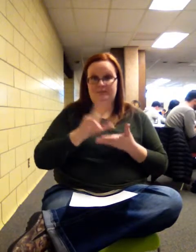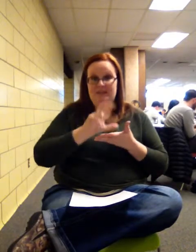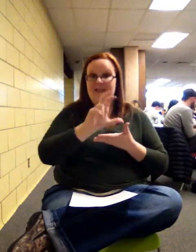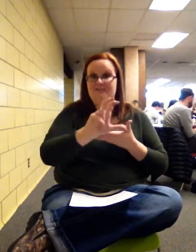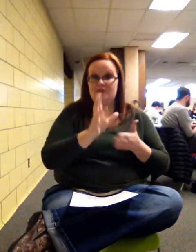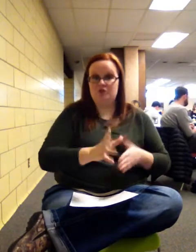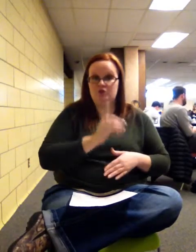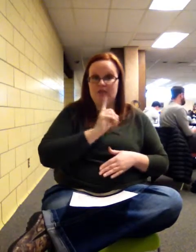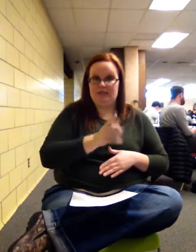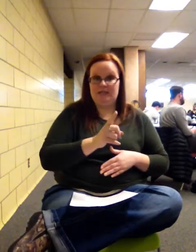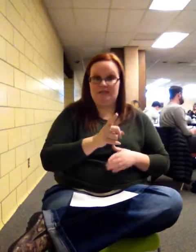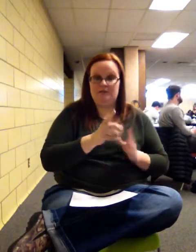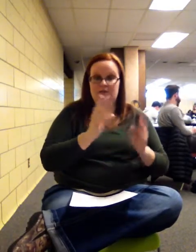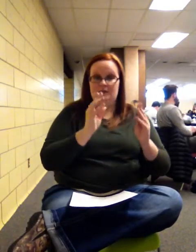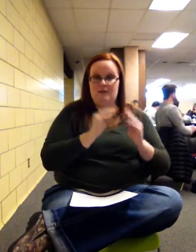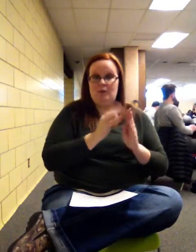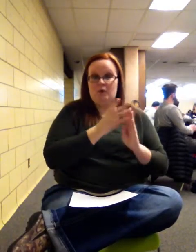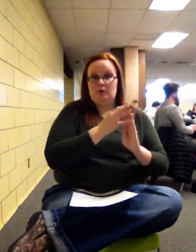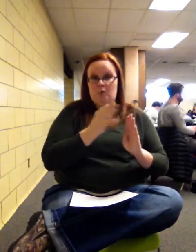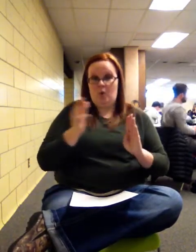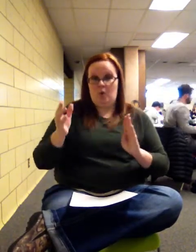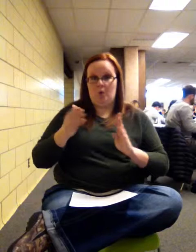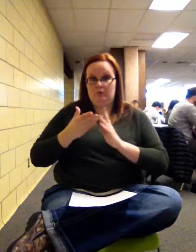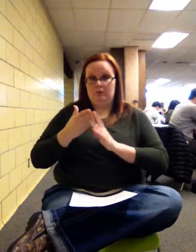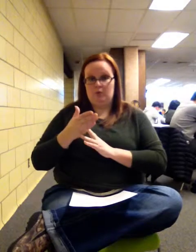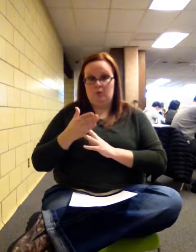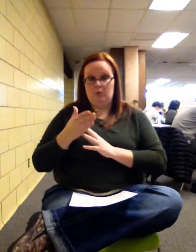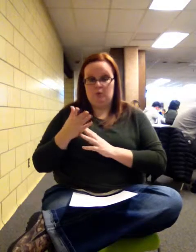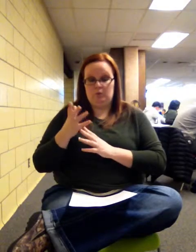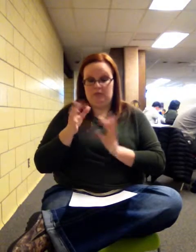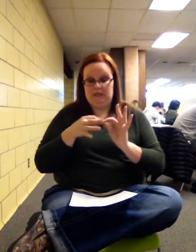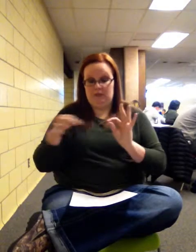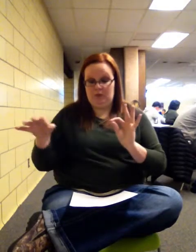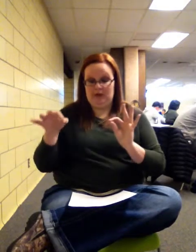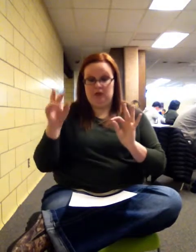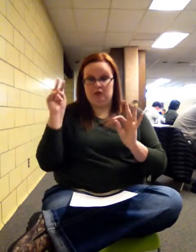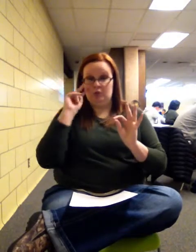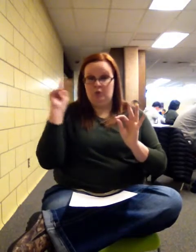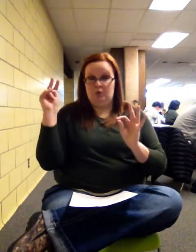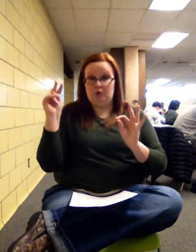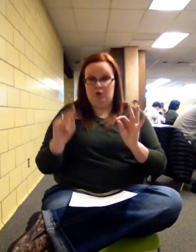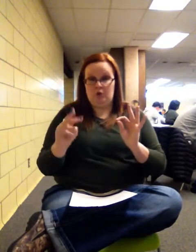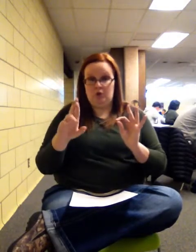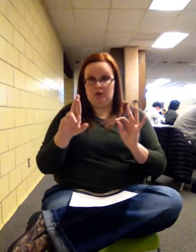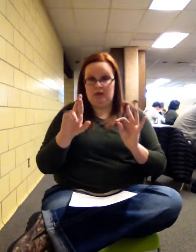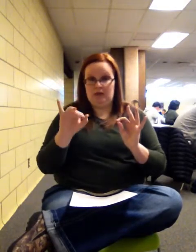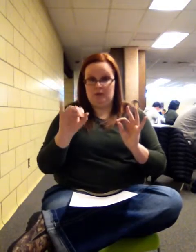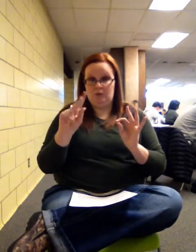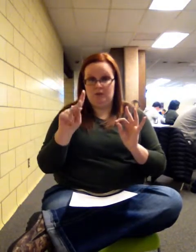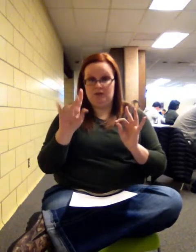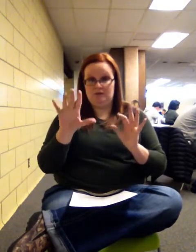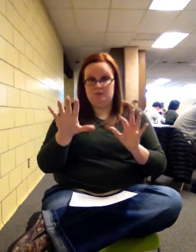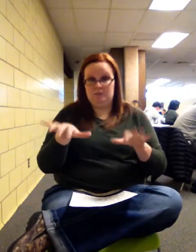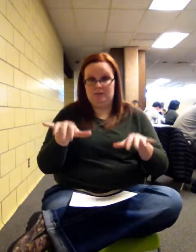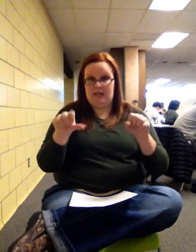this equation and you look at the risks you're taking, you're basically adding to the rate of